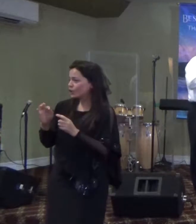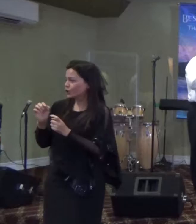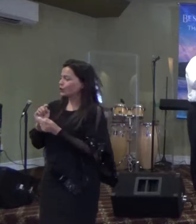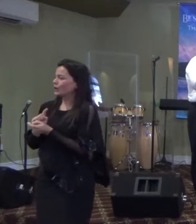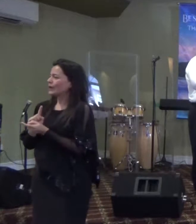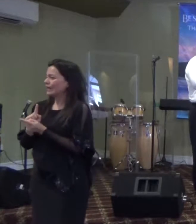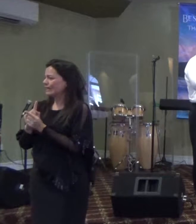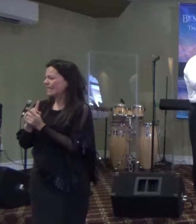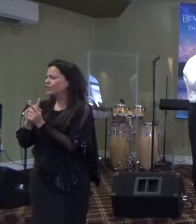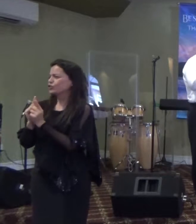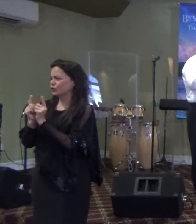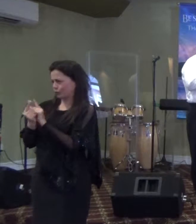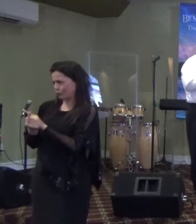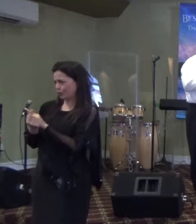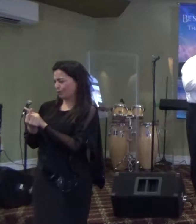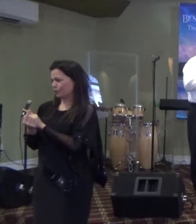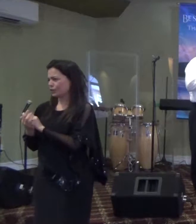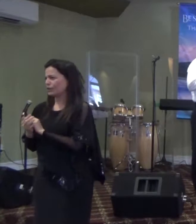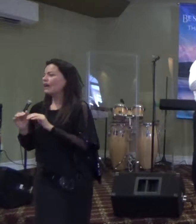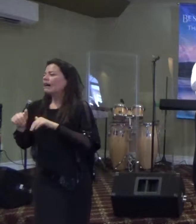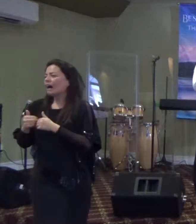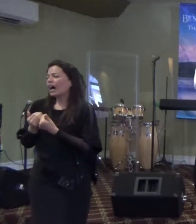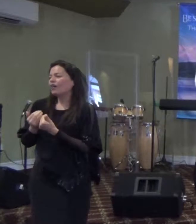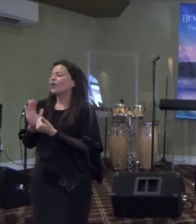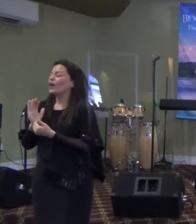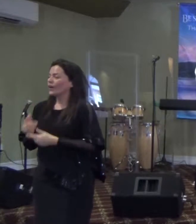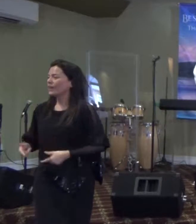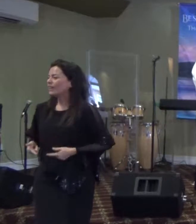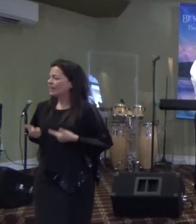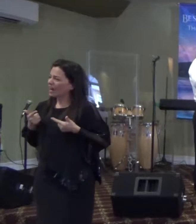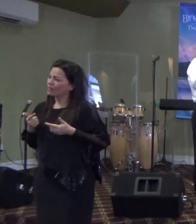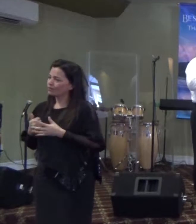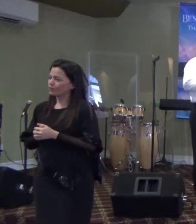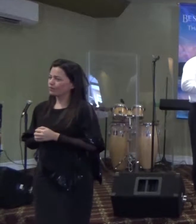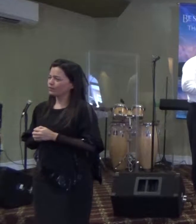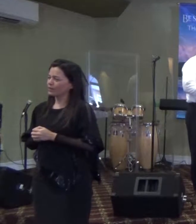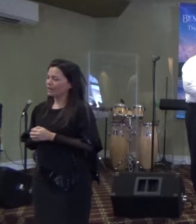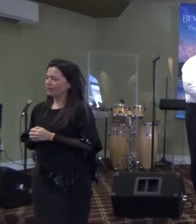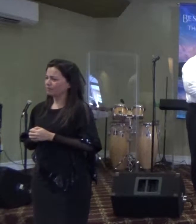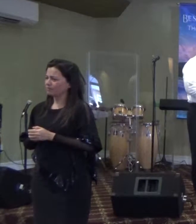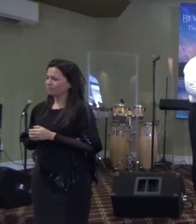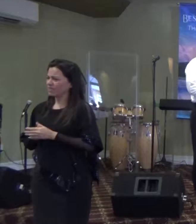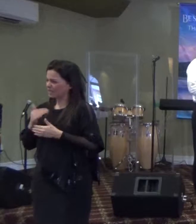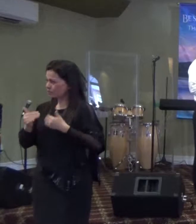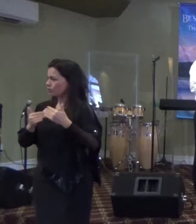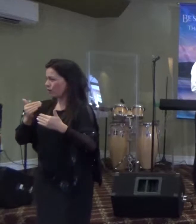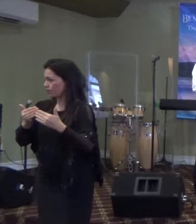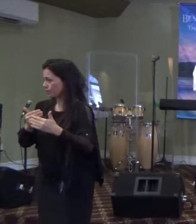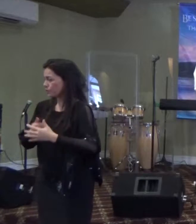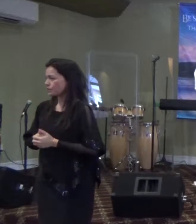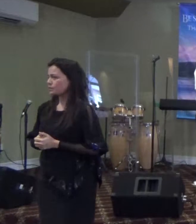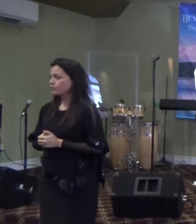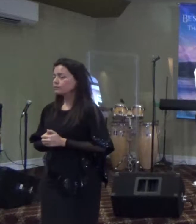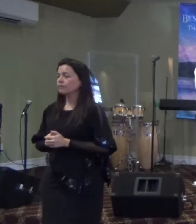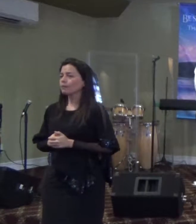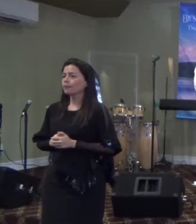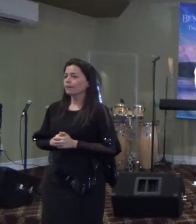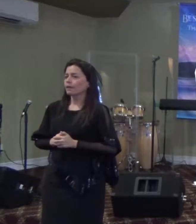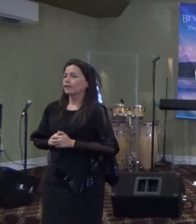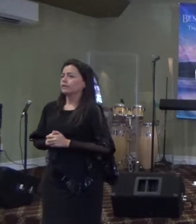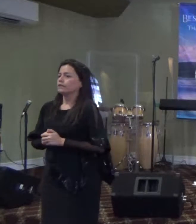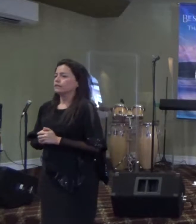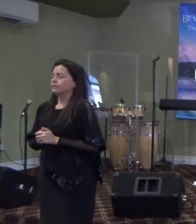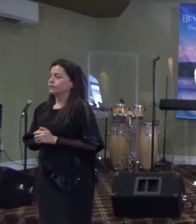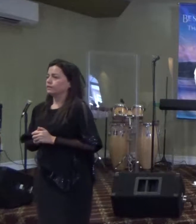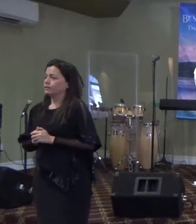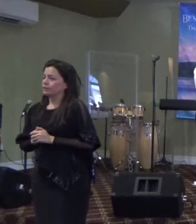Son of God los sucesos de nuestra vida. the events in our life. En la actitud